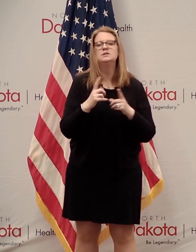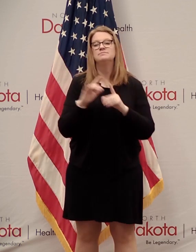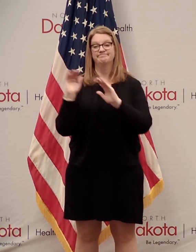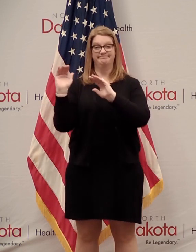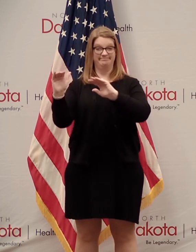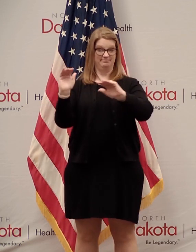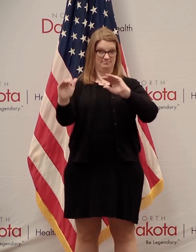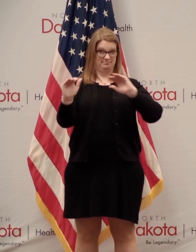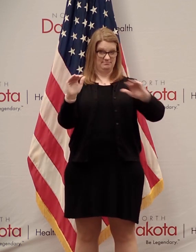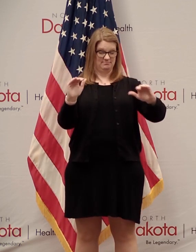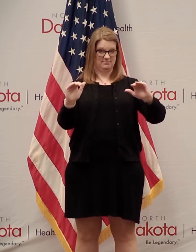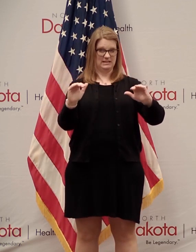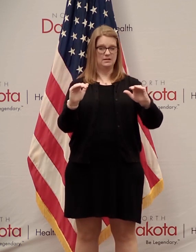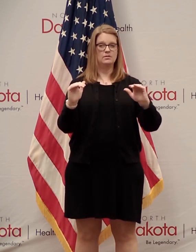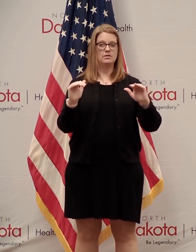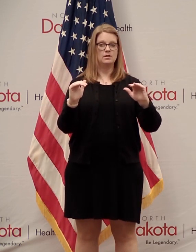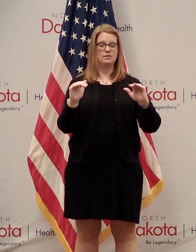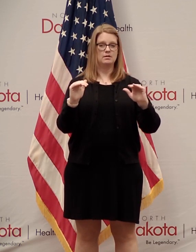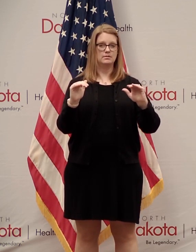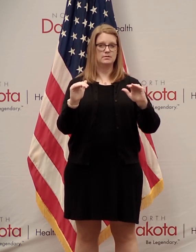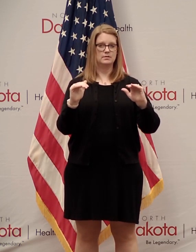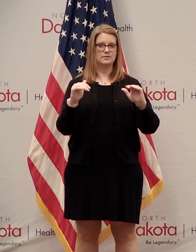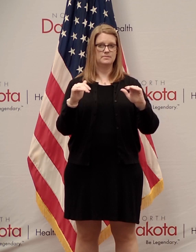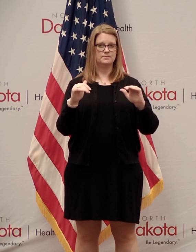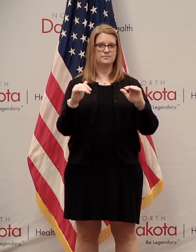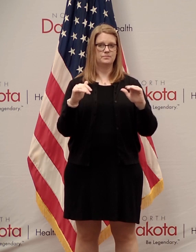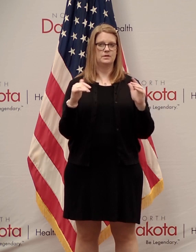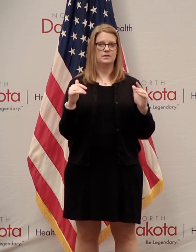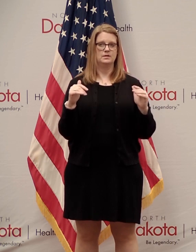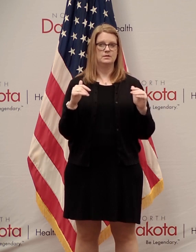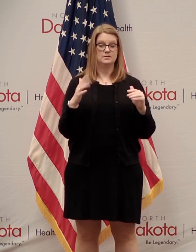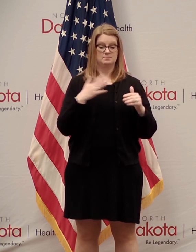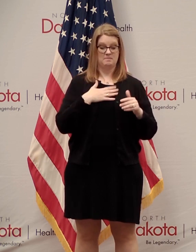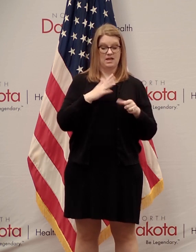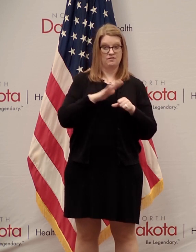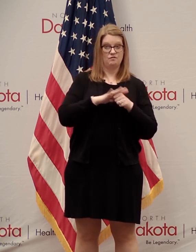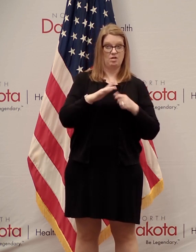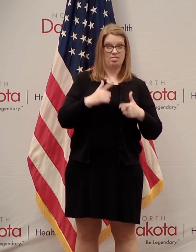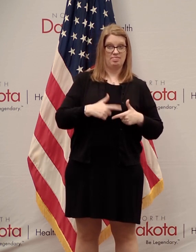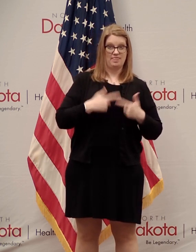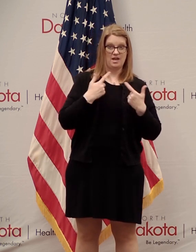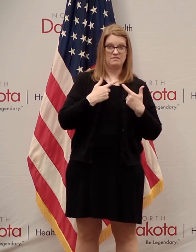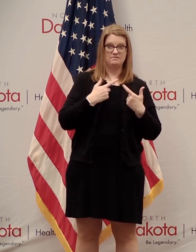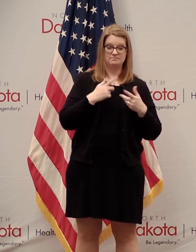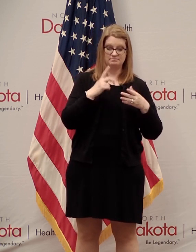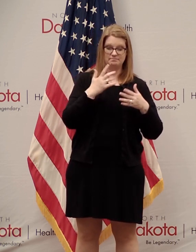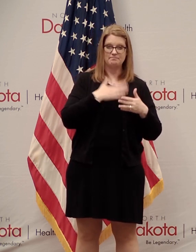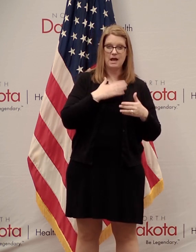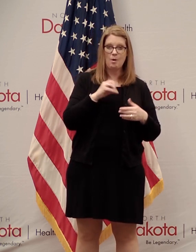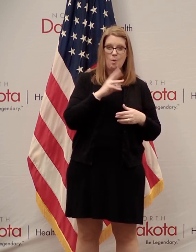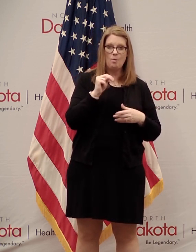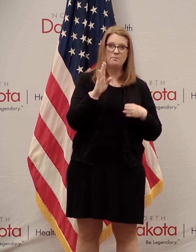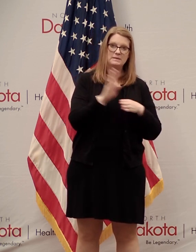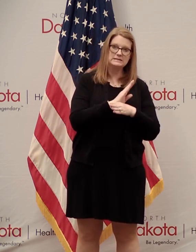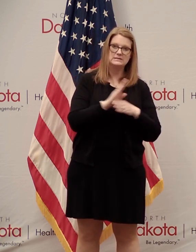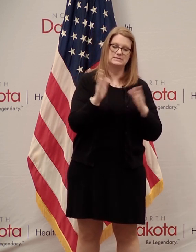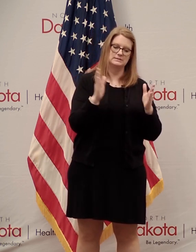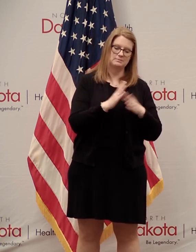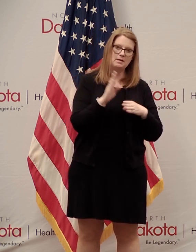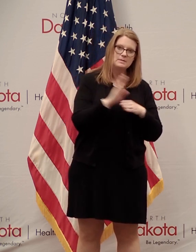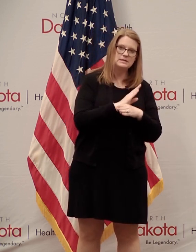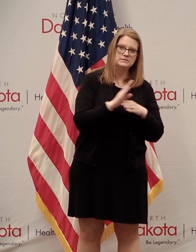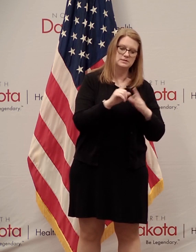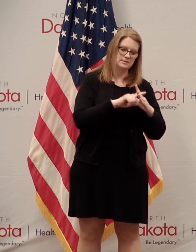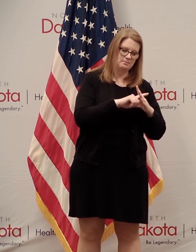know that as someone who spent my entire life in business, and including small business, both